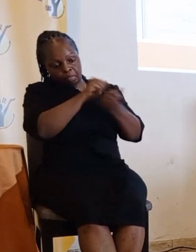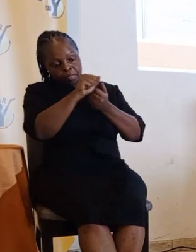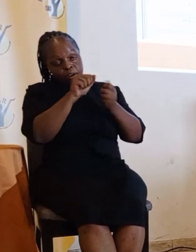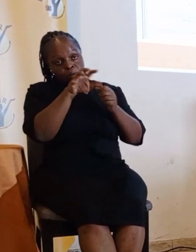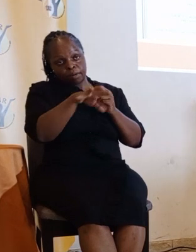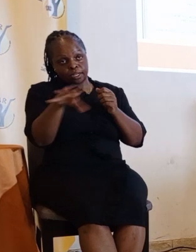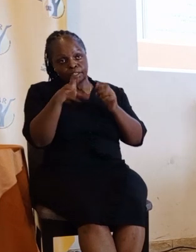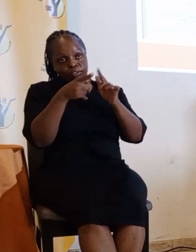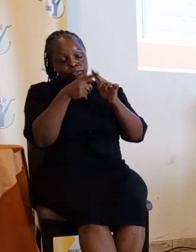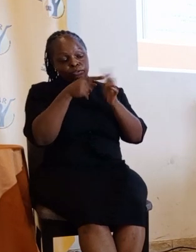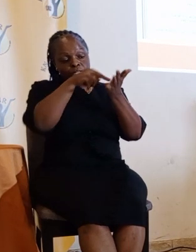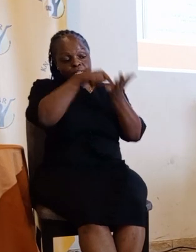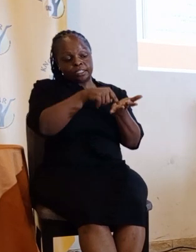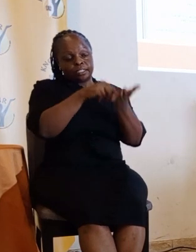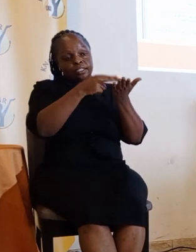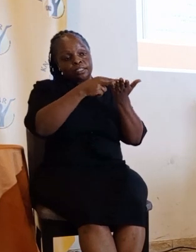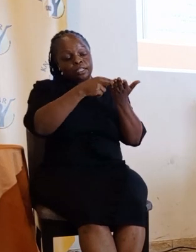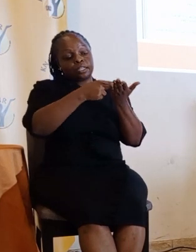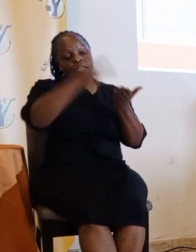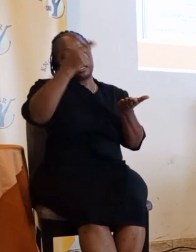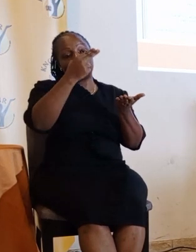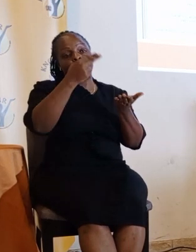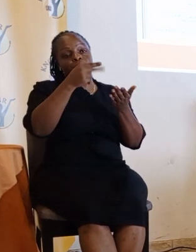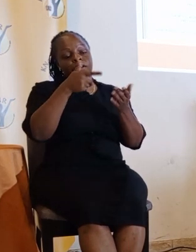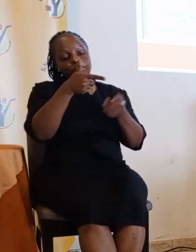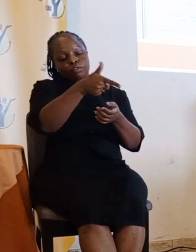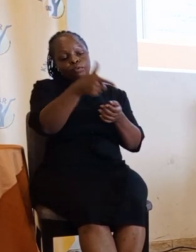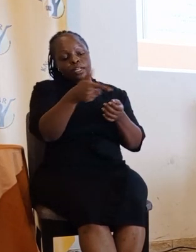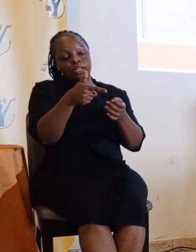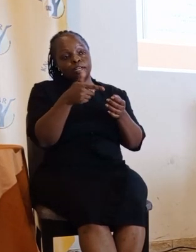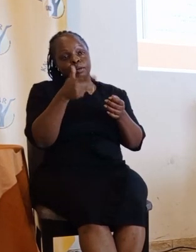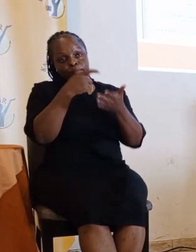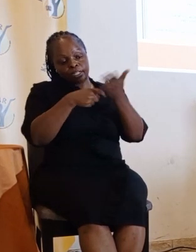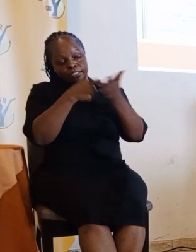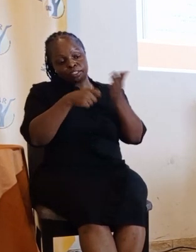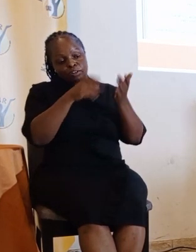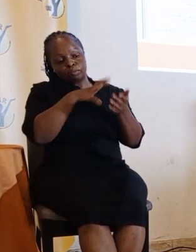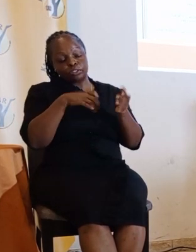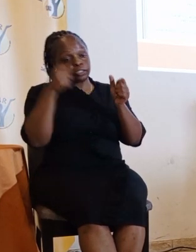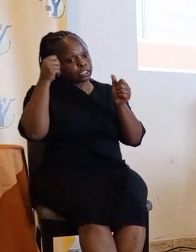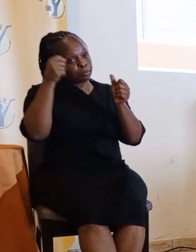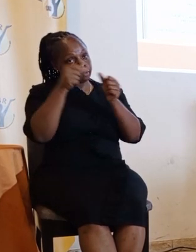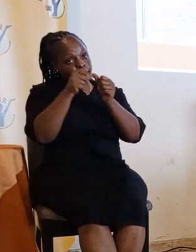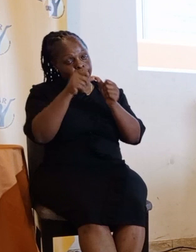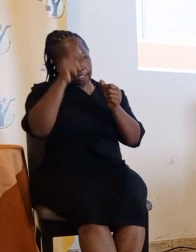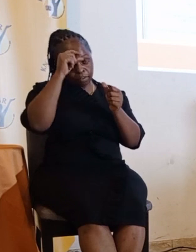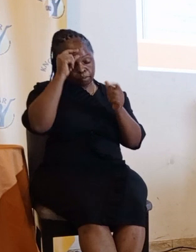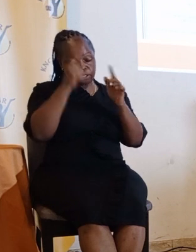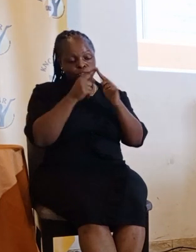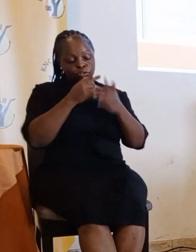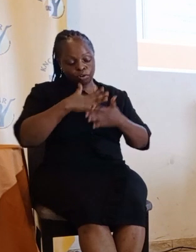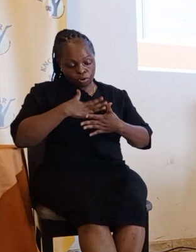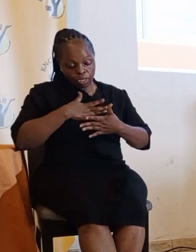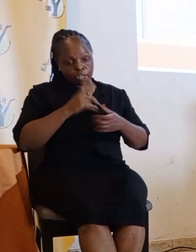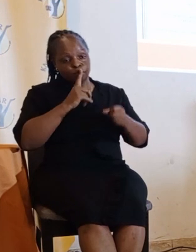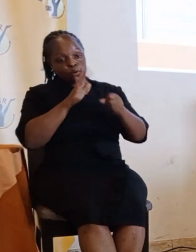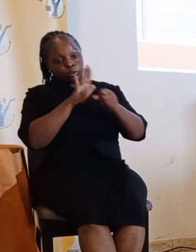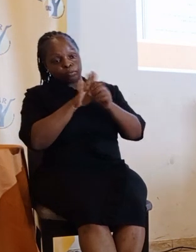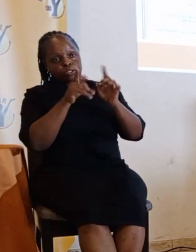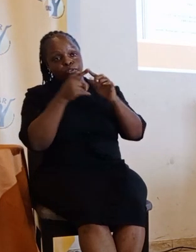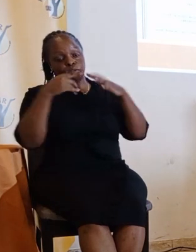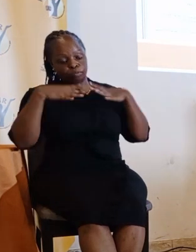to dictate and hike fuel prices. The Commission further reminds the government to honor its promise to its